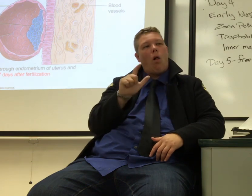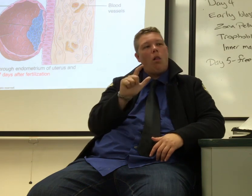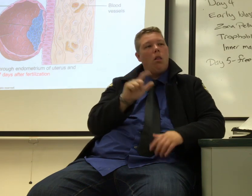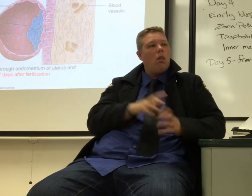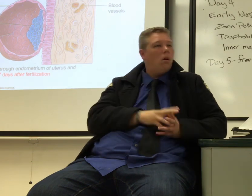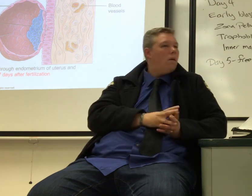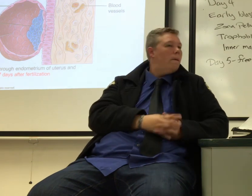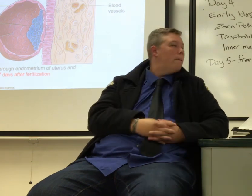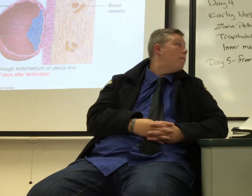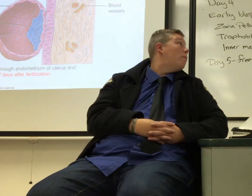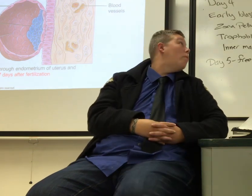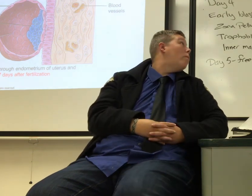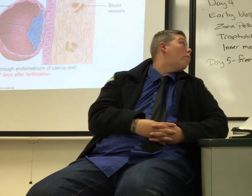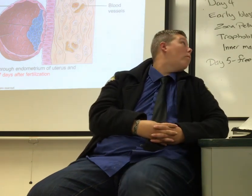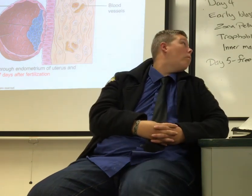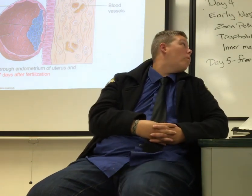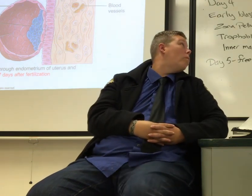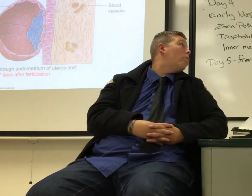Free rotation of